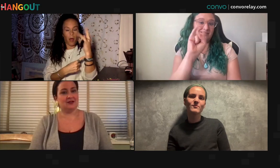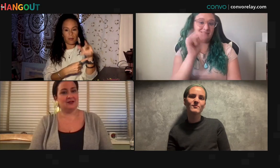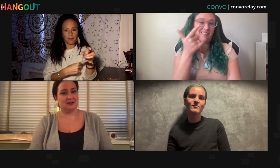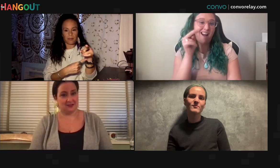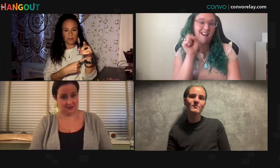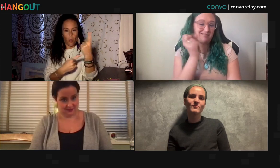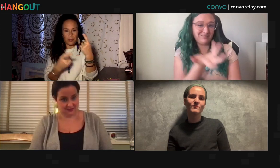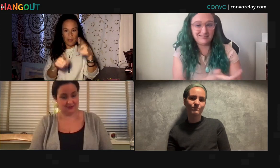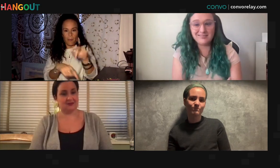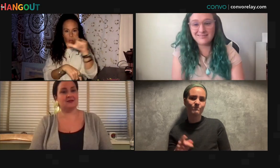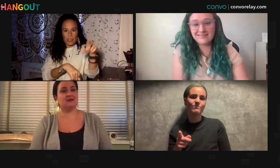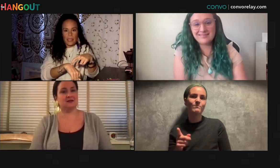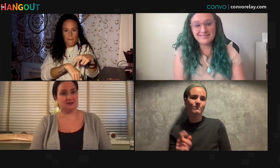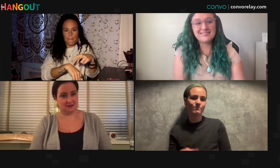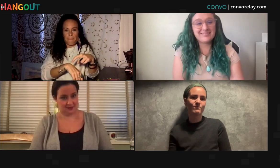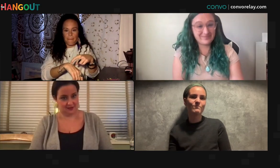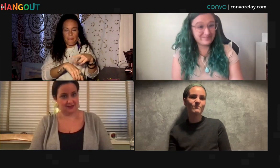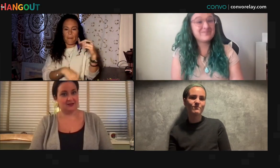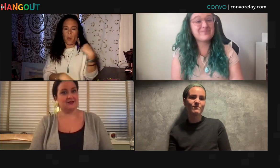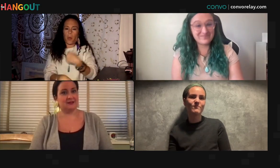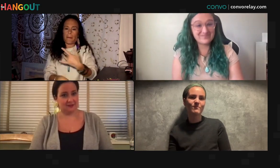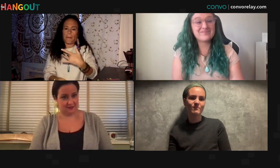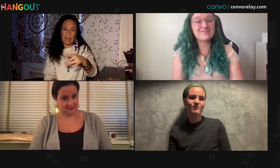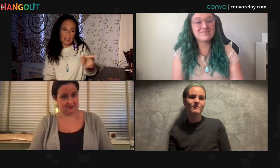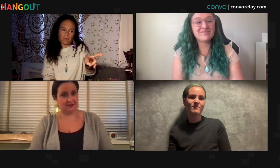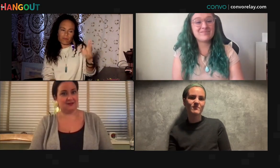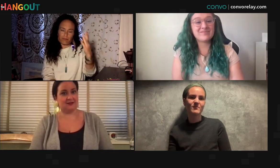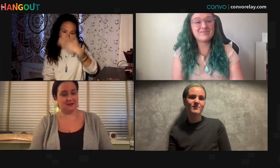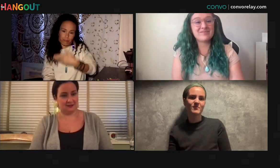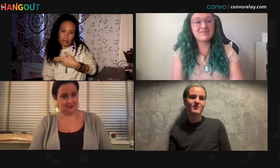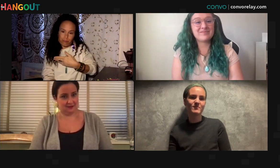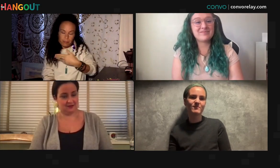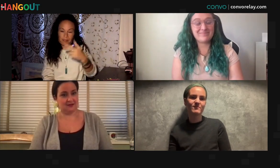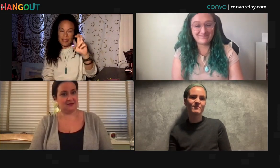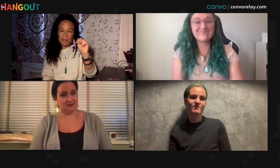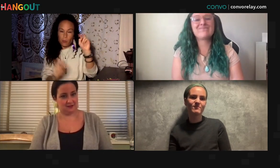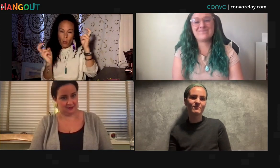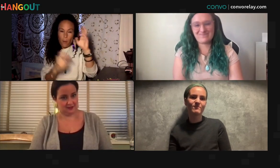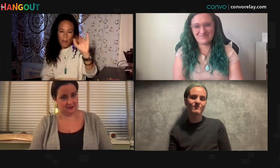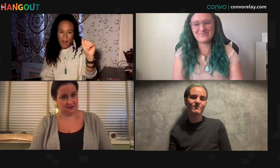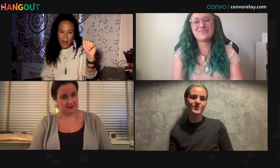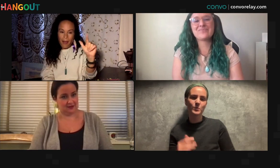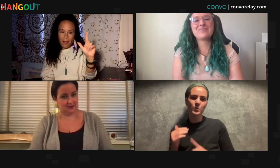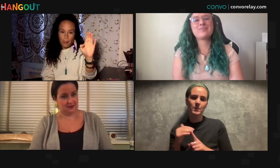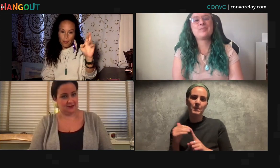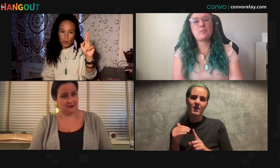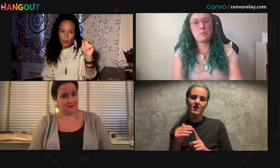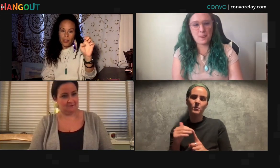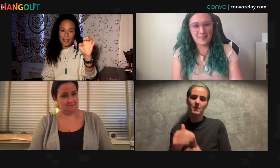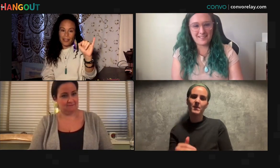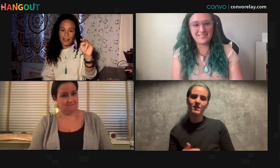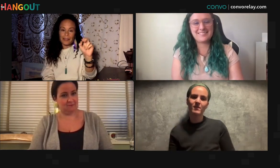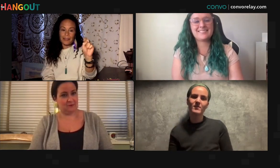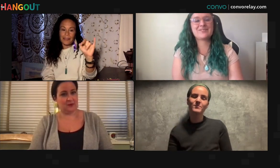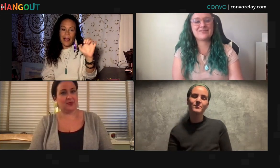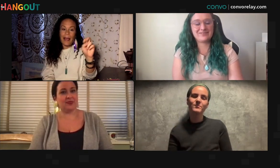are reminders, and They're synchronicity is signs. interesting because a lot of times we'll overlook these